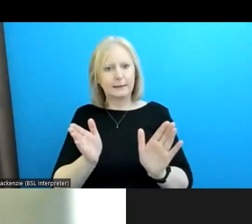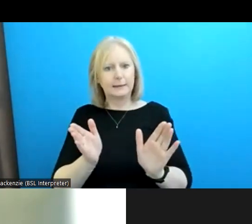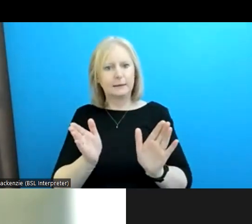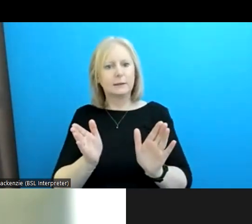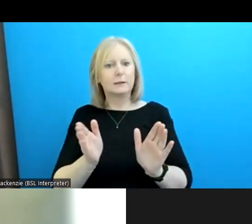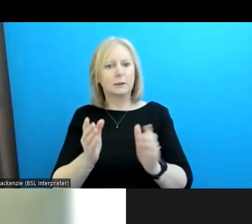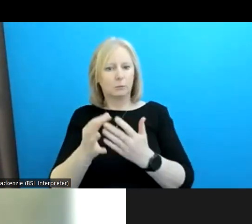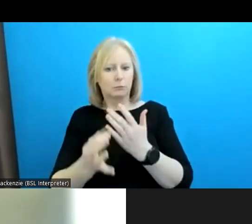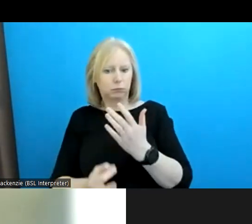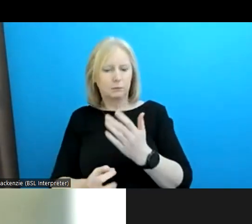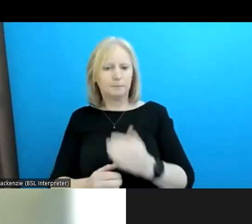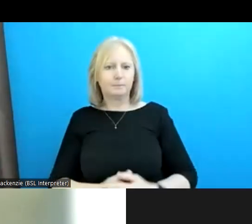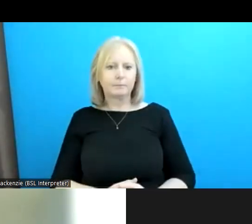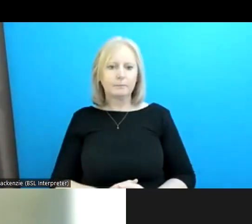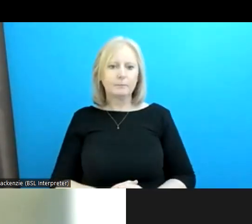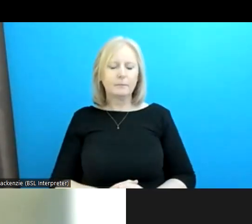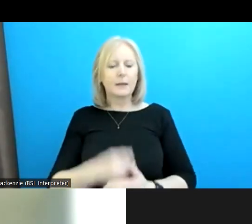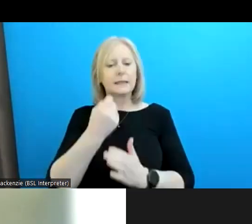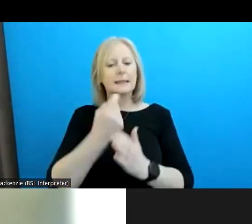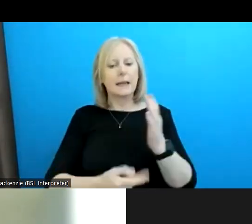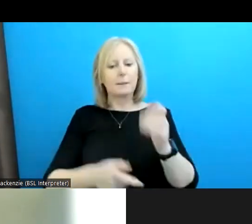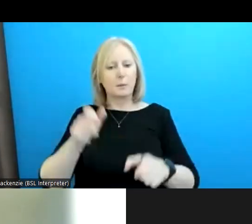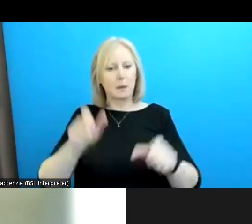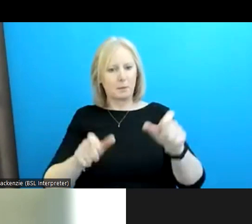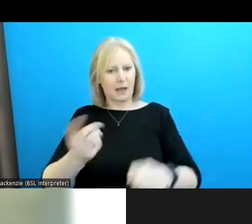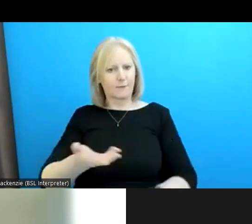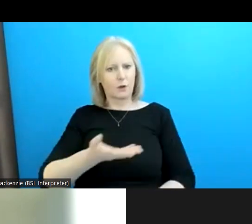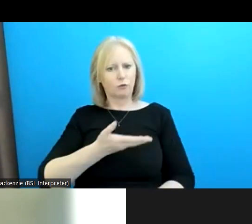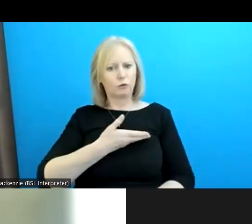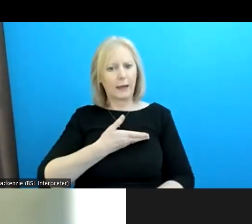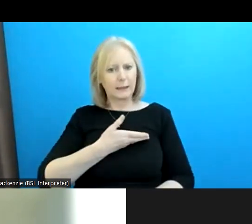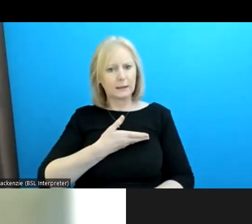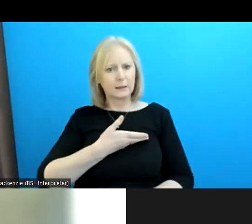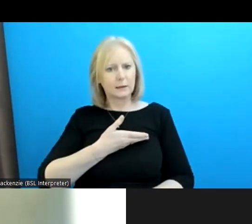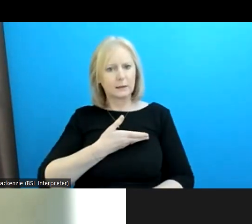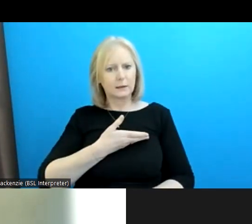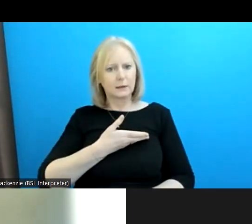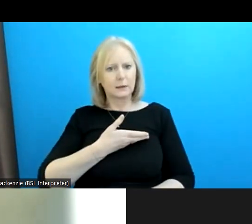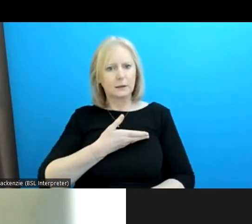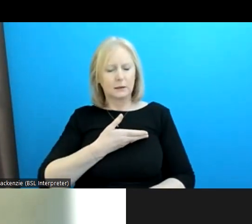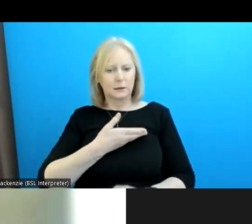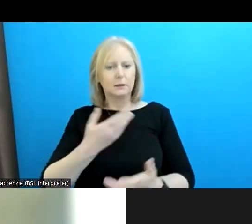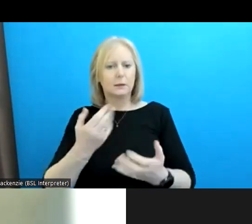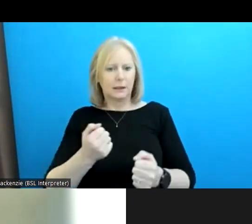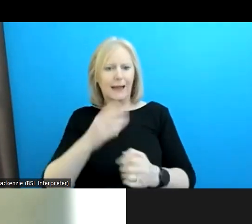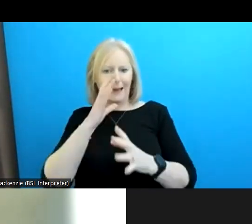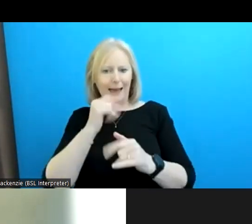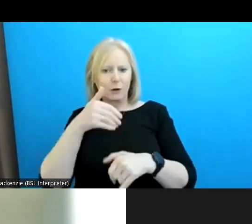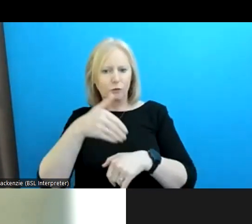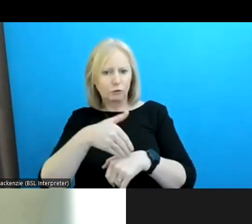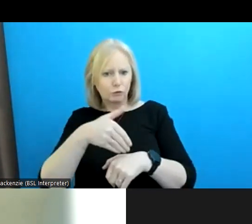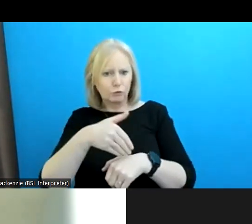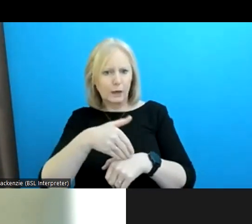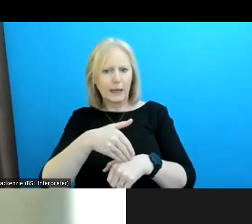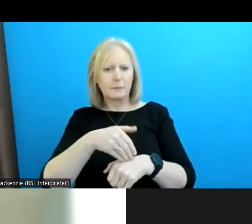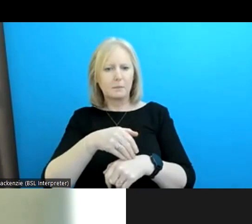individuals. Disabled people have the right not only to be subjected to hate crime due to lack of